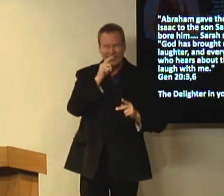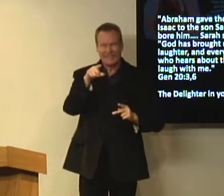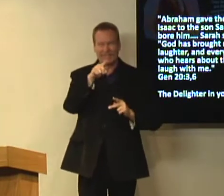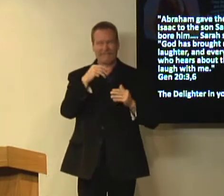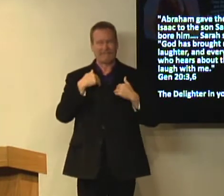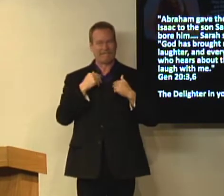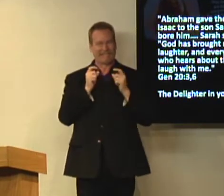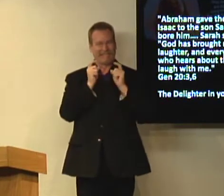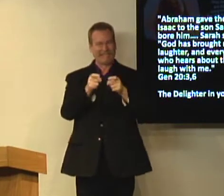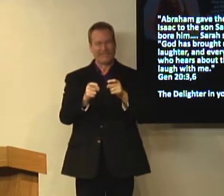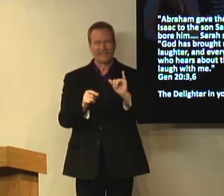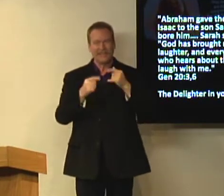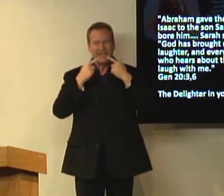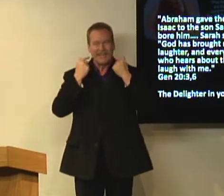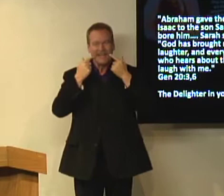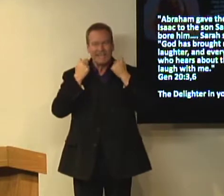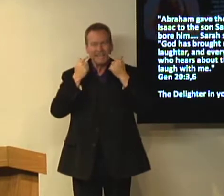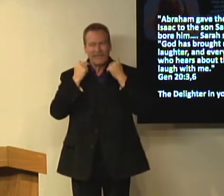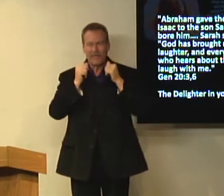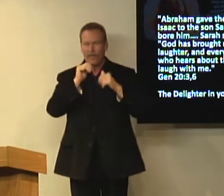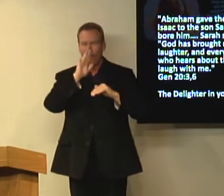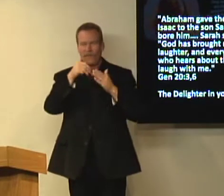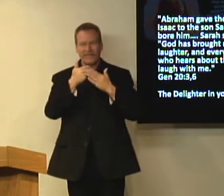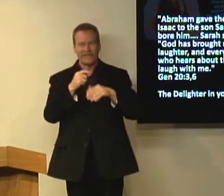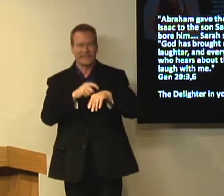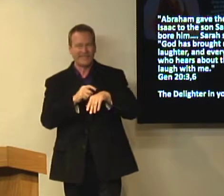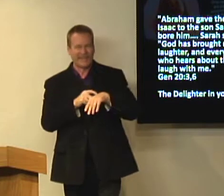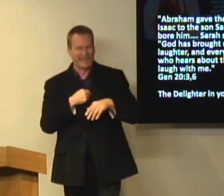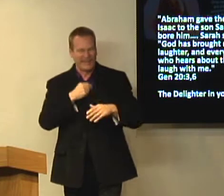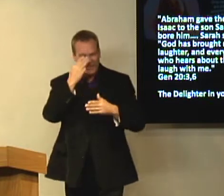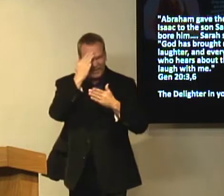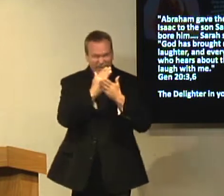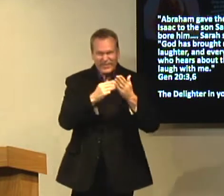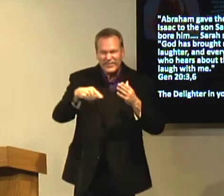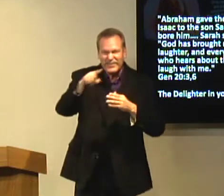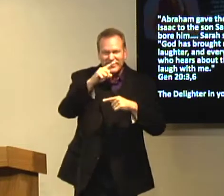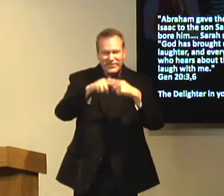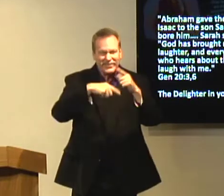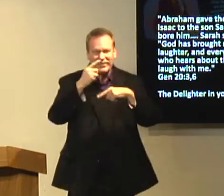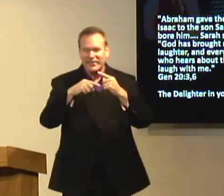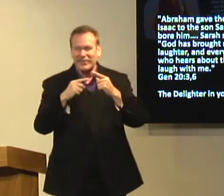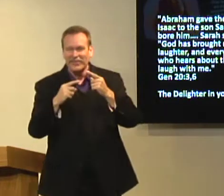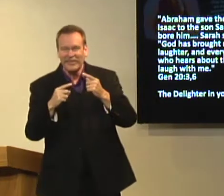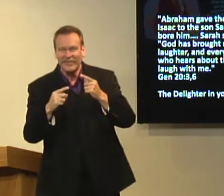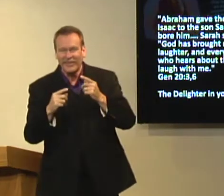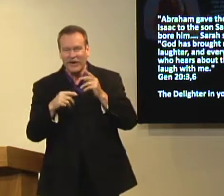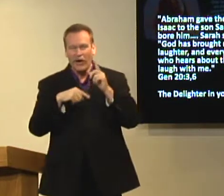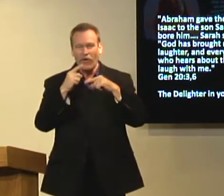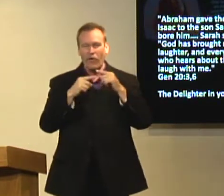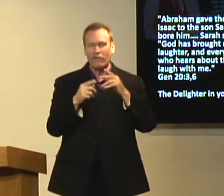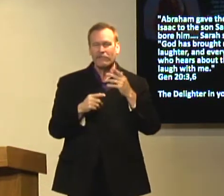I have met some people who have the gift of laughter. They're laughing, they have such joy.